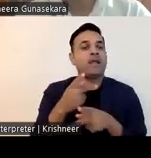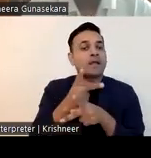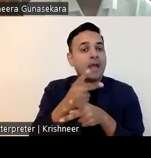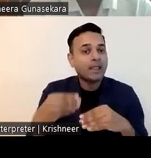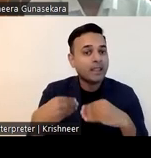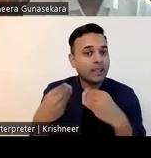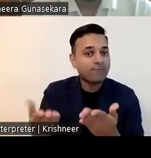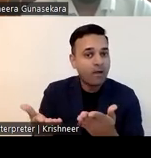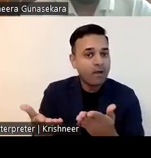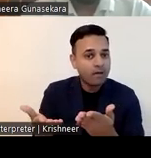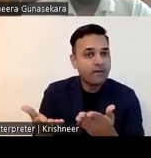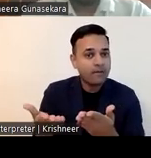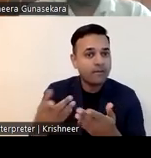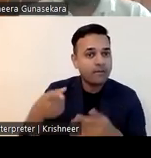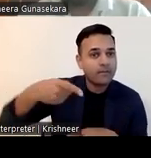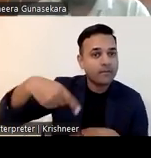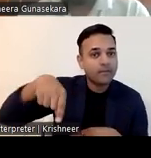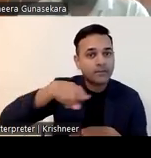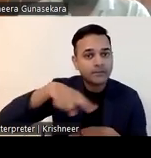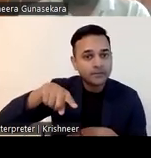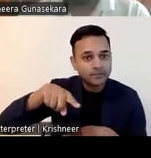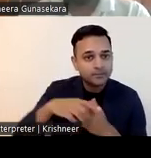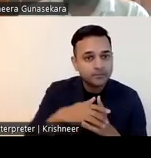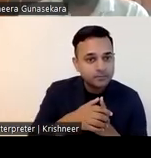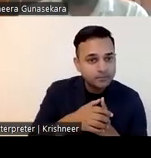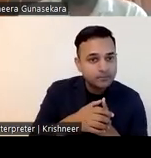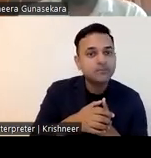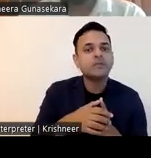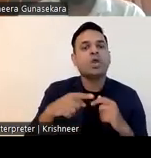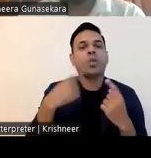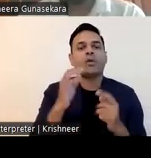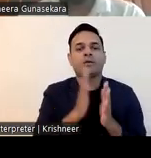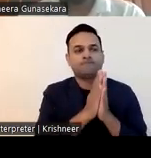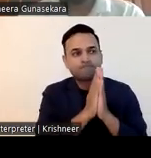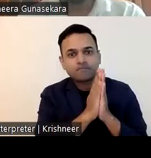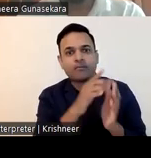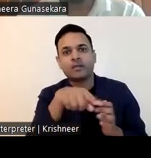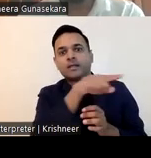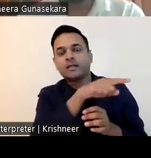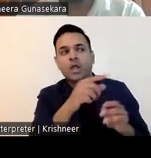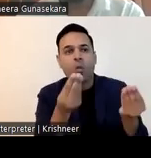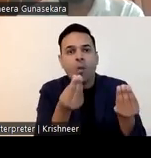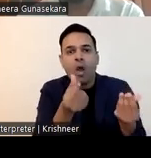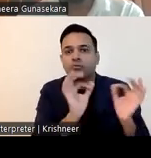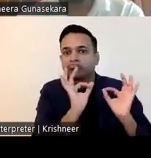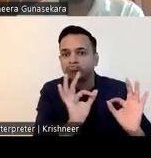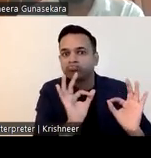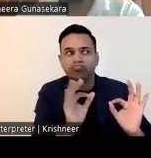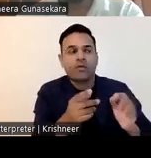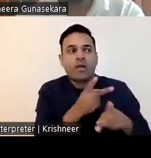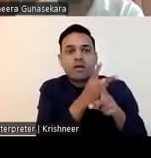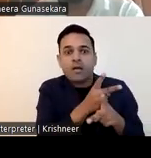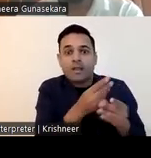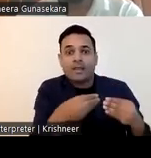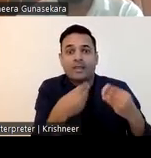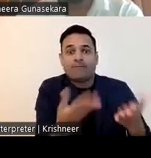this as a GNGN network, and also awareness program for school leavers especially, and the teachers and the parents, to